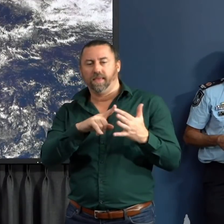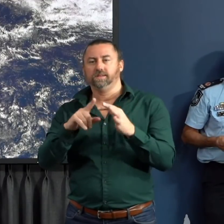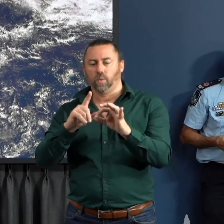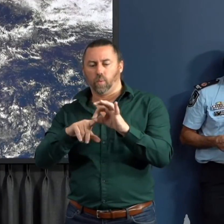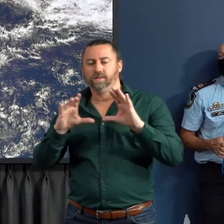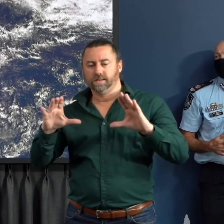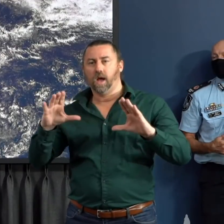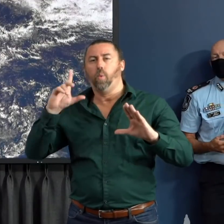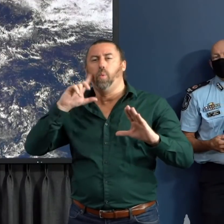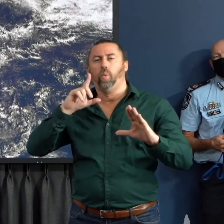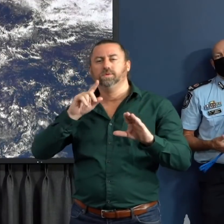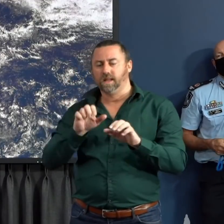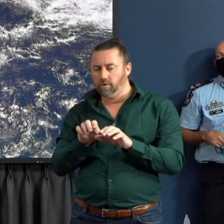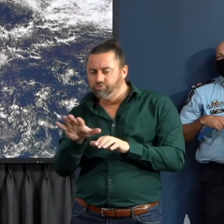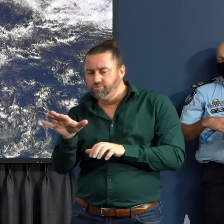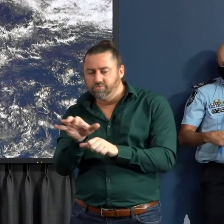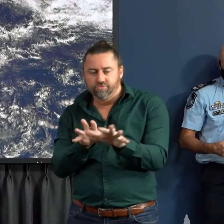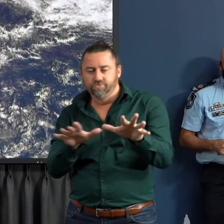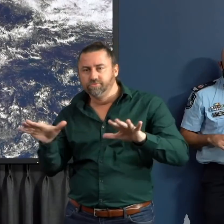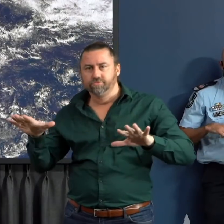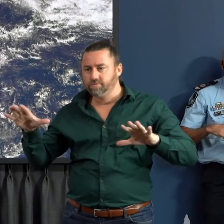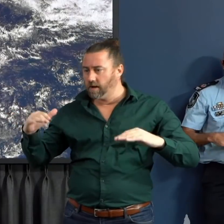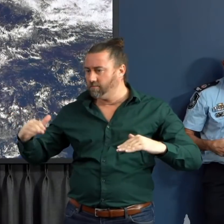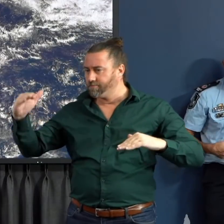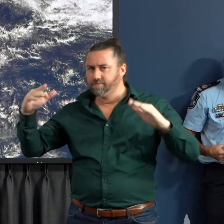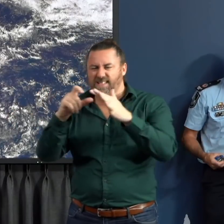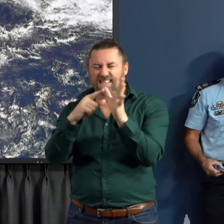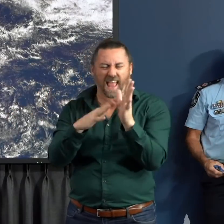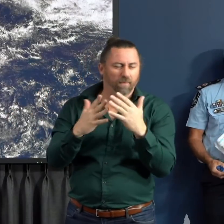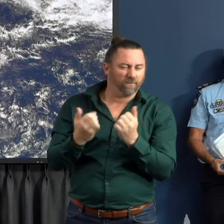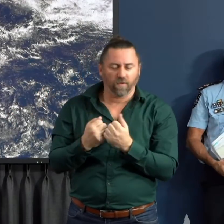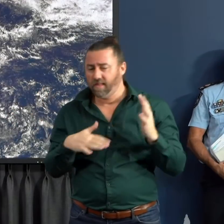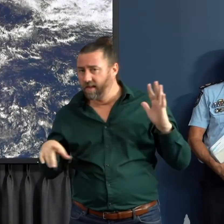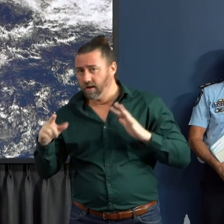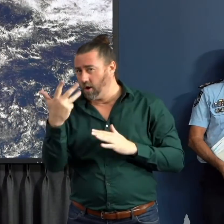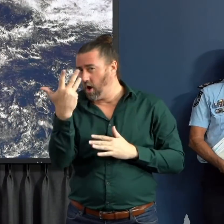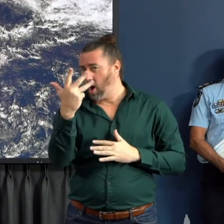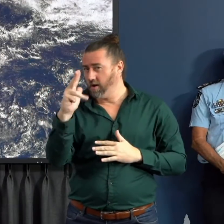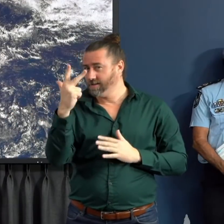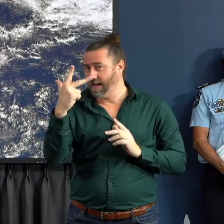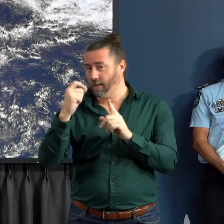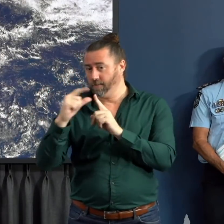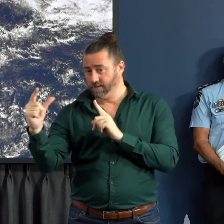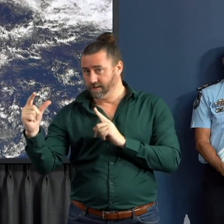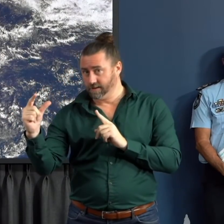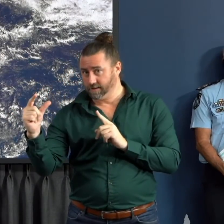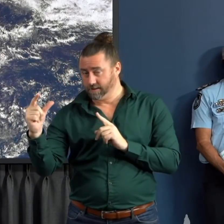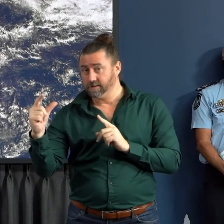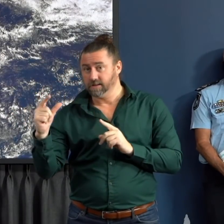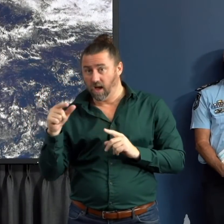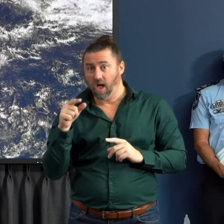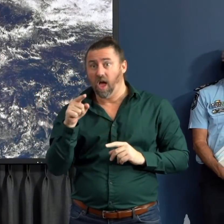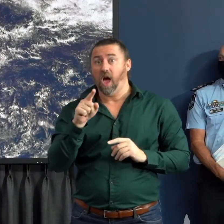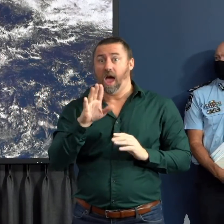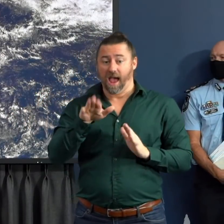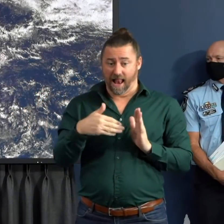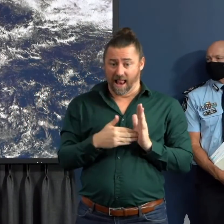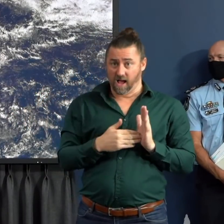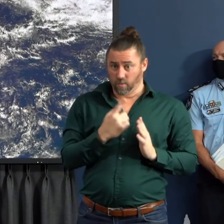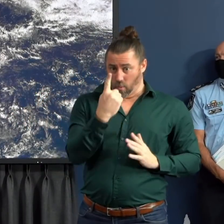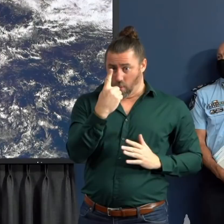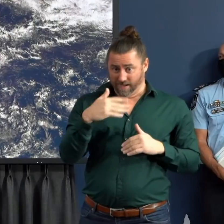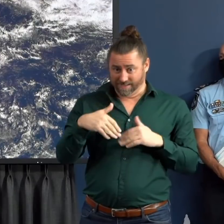water grid stands at 98%. This is an increase of approximately 10% in the last 24